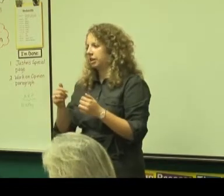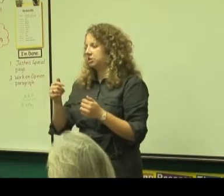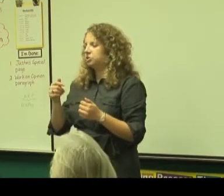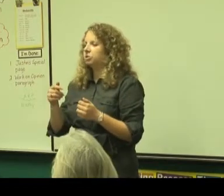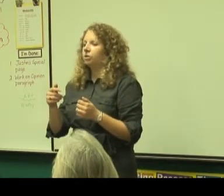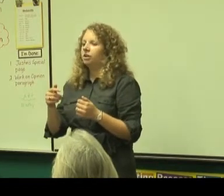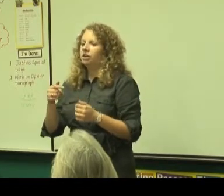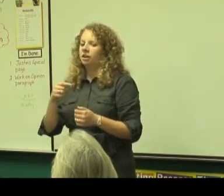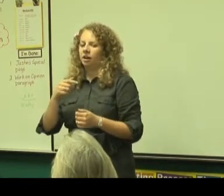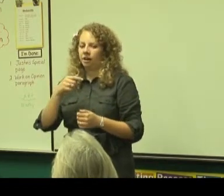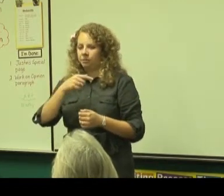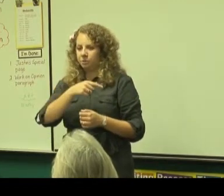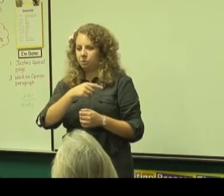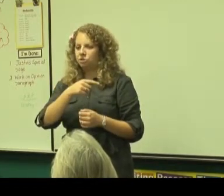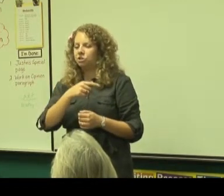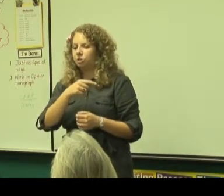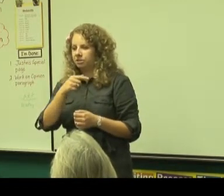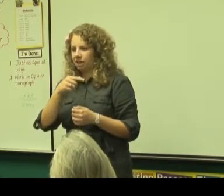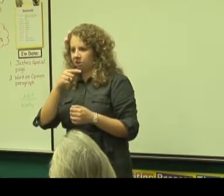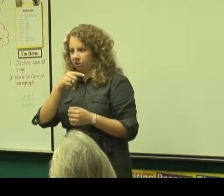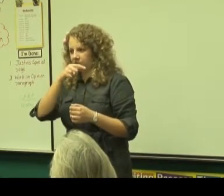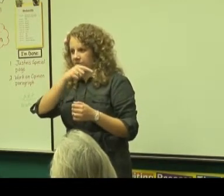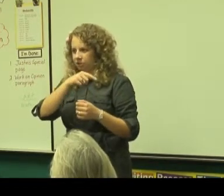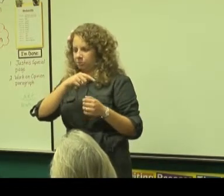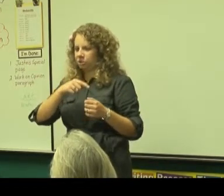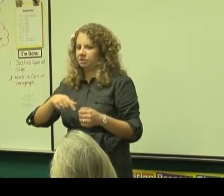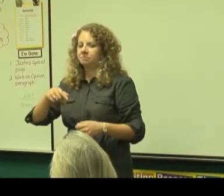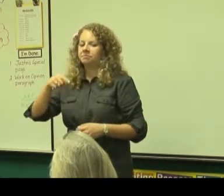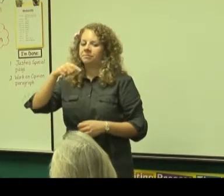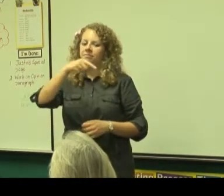Okay, so this person knows how to cook this person.